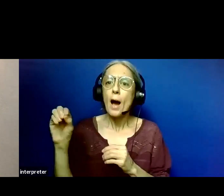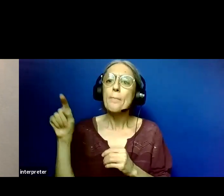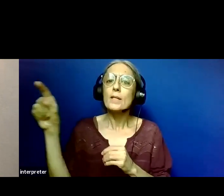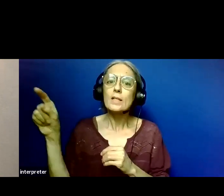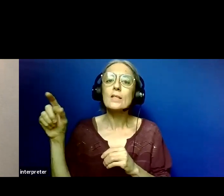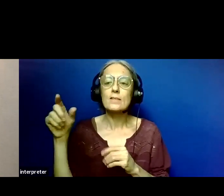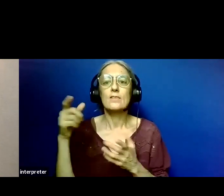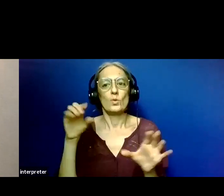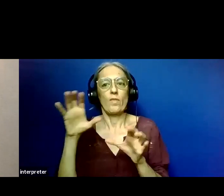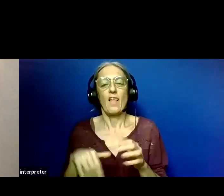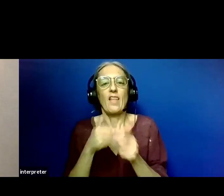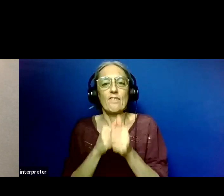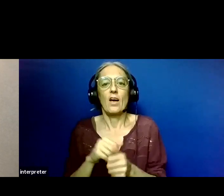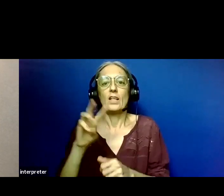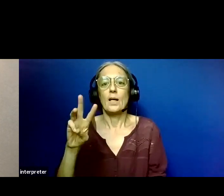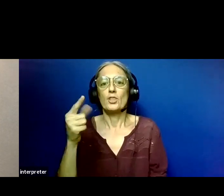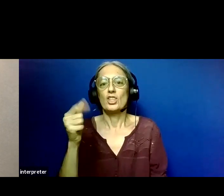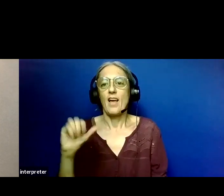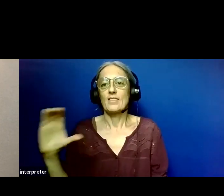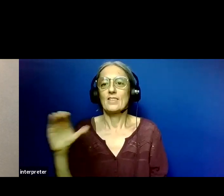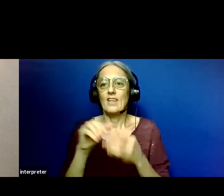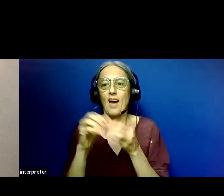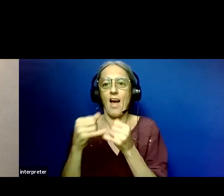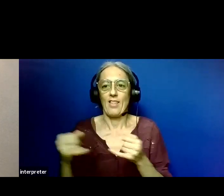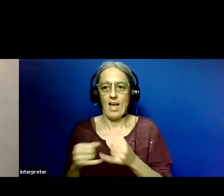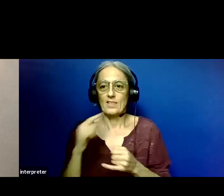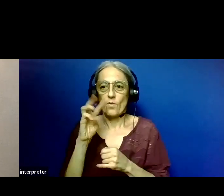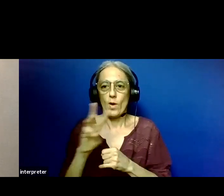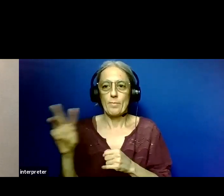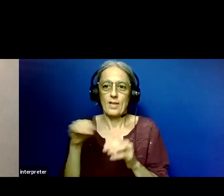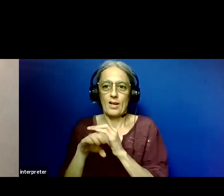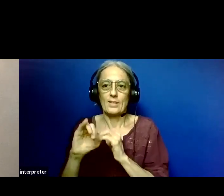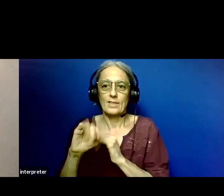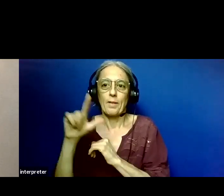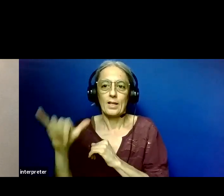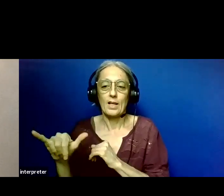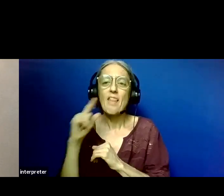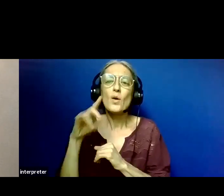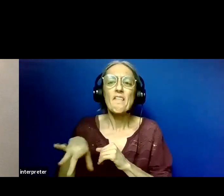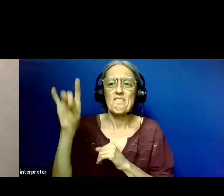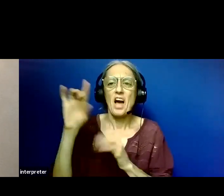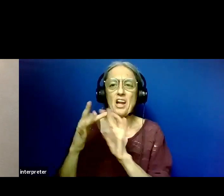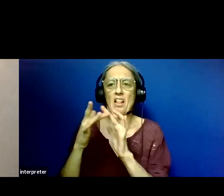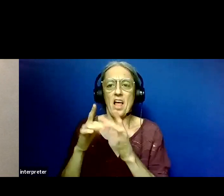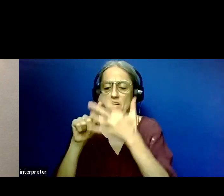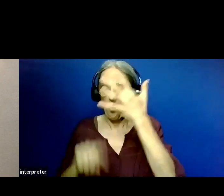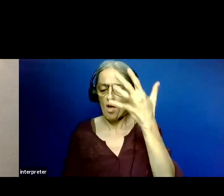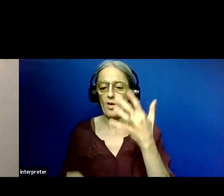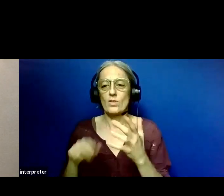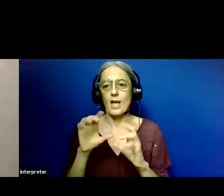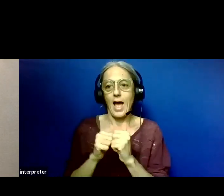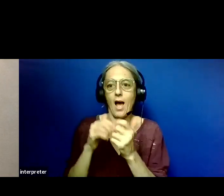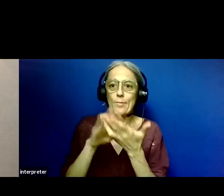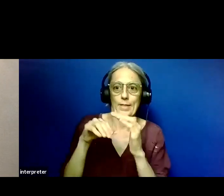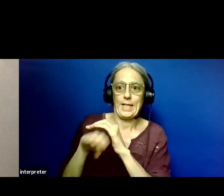WCAG guidelines for website accessibility. I imagine that you can find them online, but yes, website accessibility is